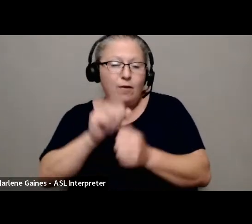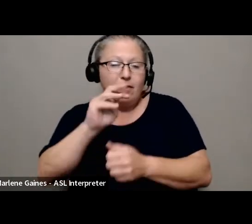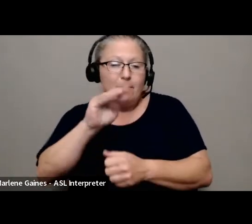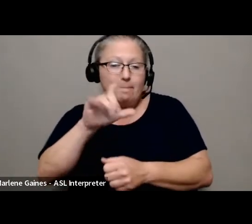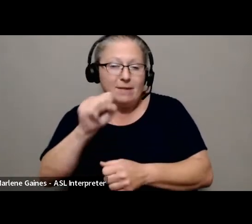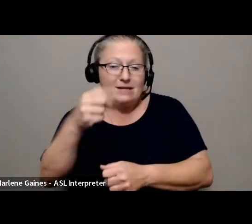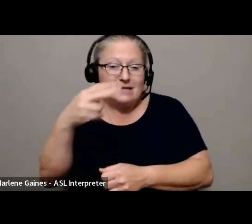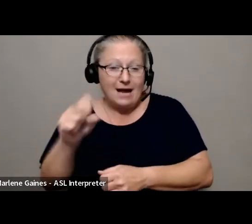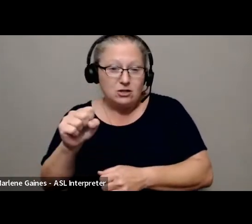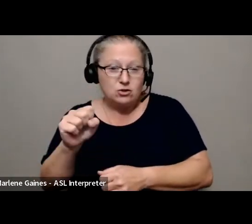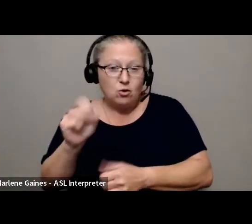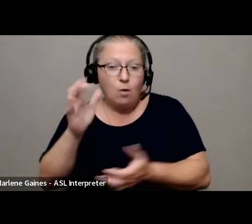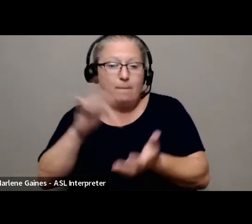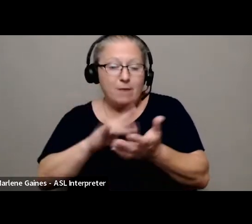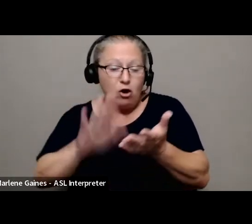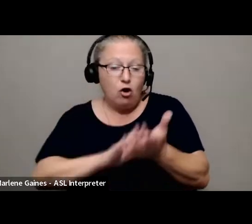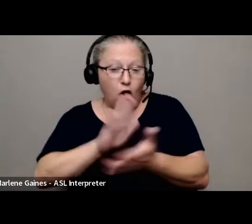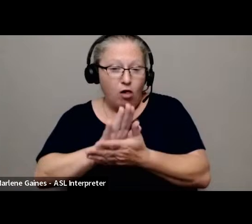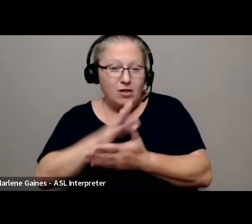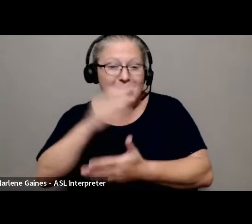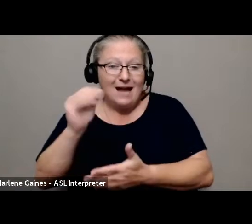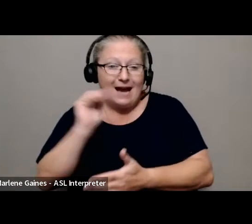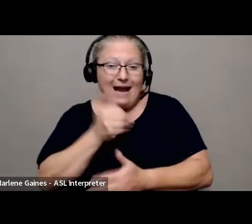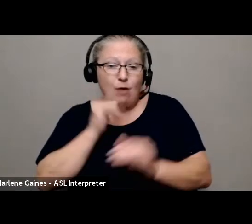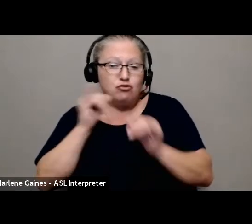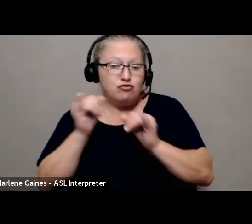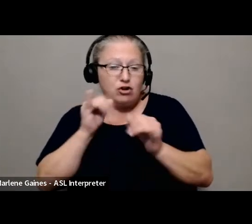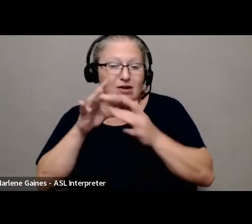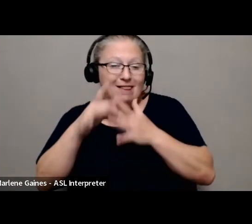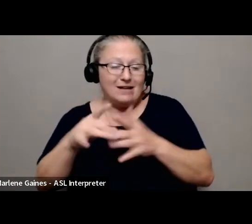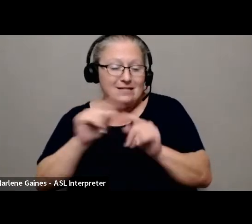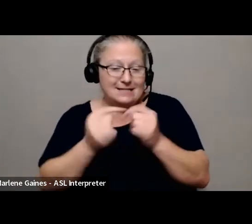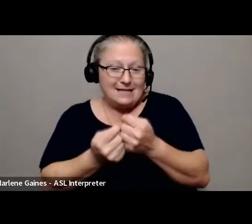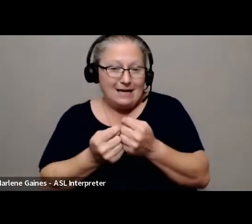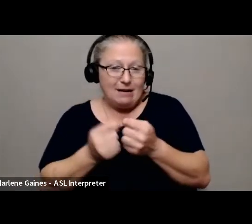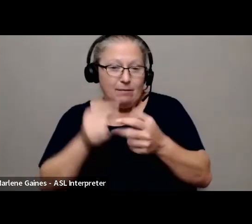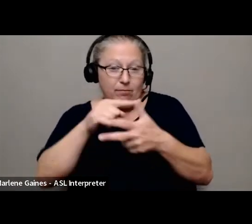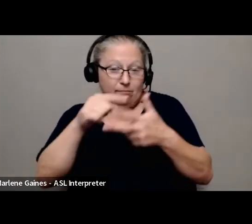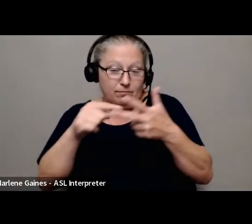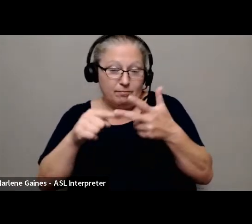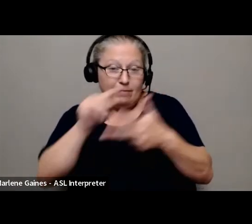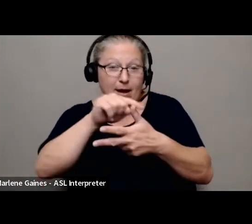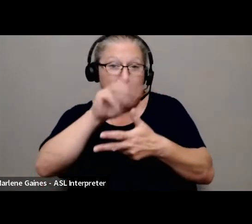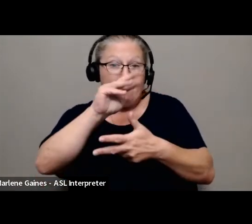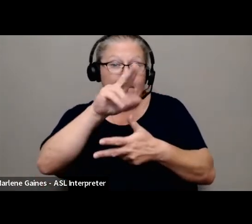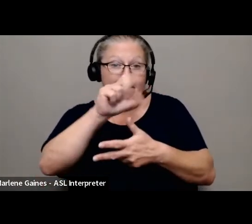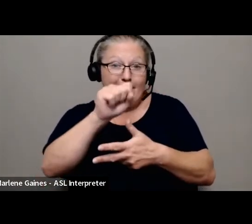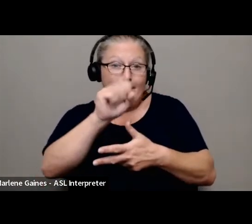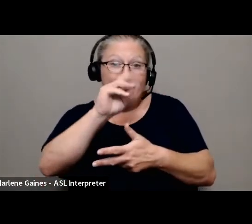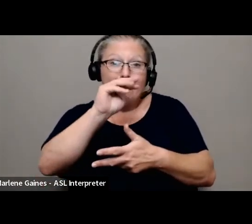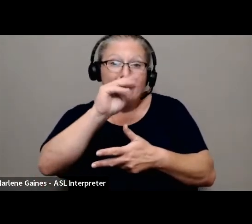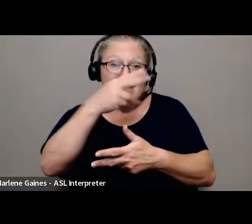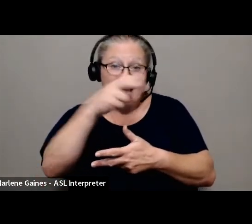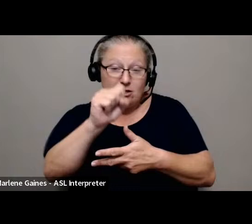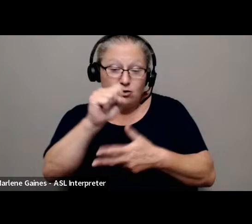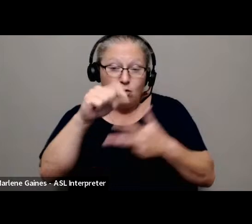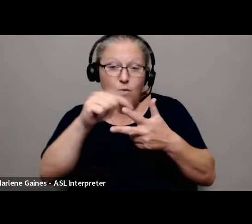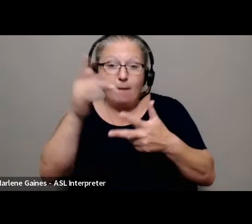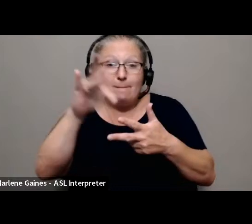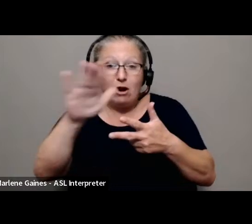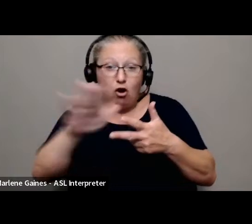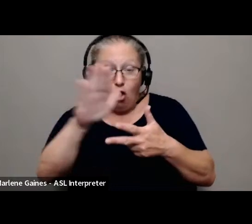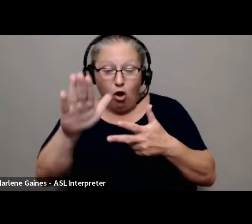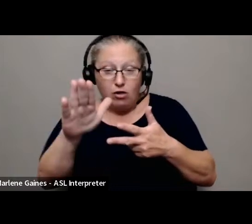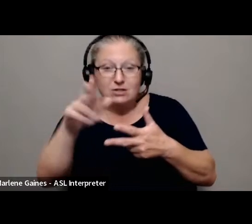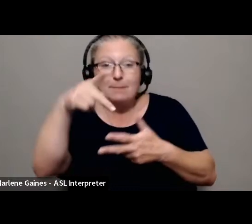School, Middle College, and our instructional leadership team. Those are the Mills High School and Middle College